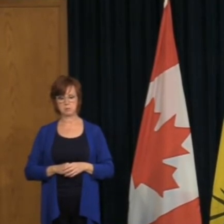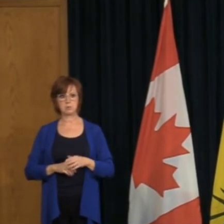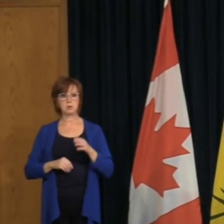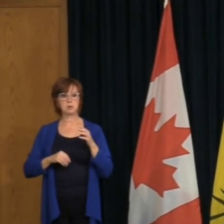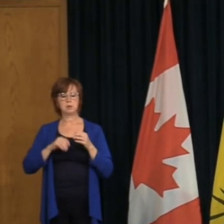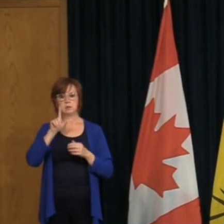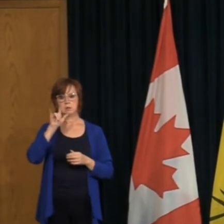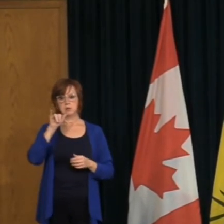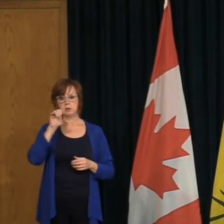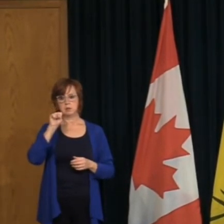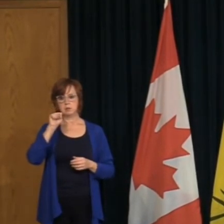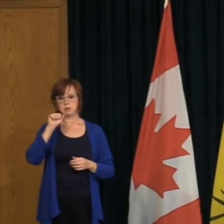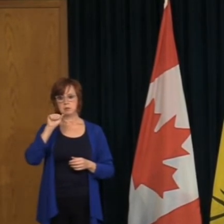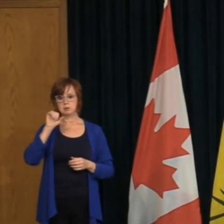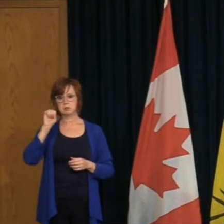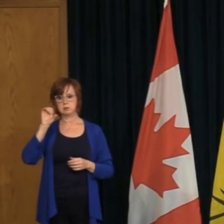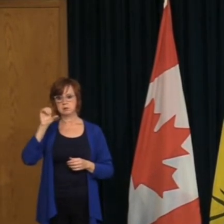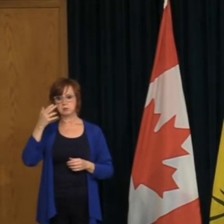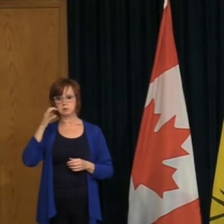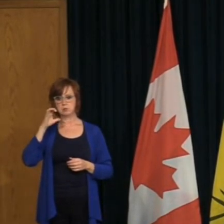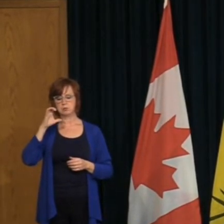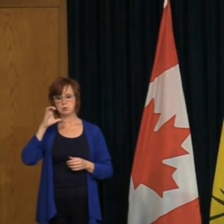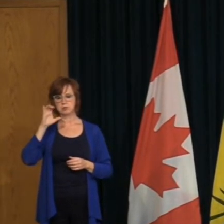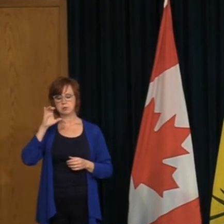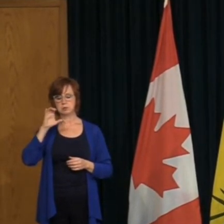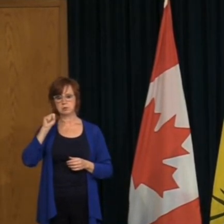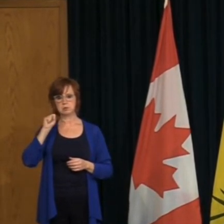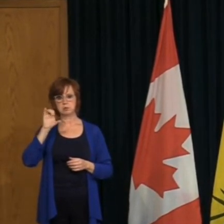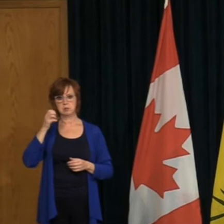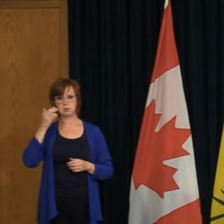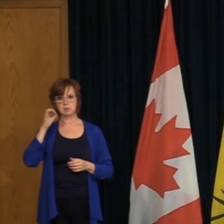We have Lisa Schick with CJME.